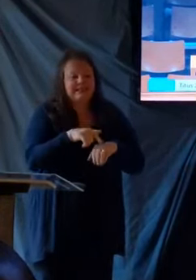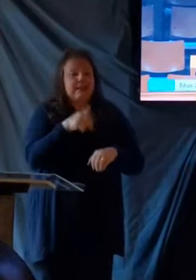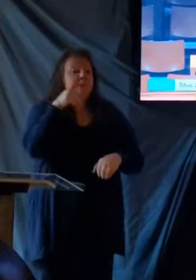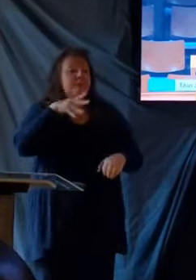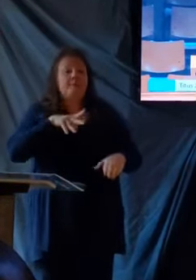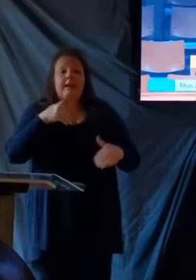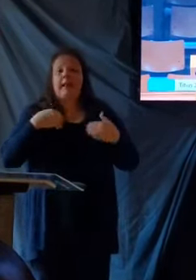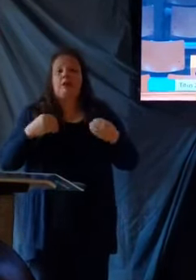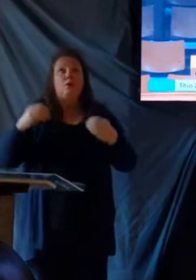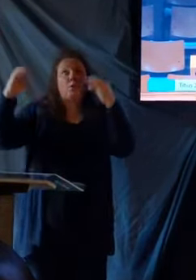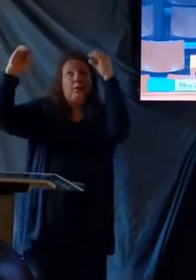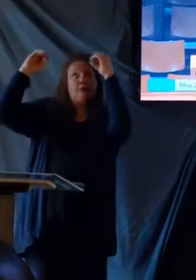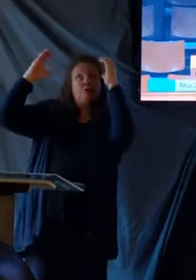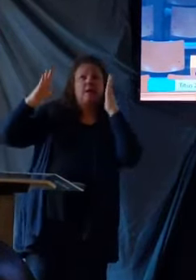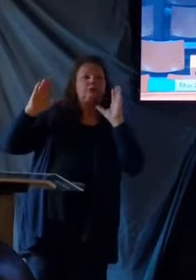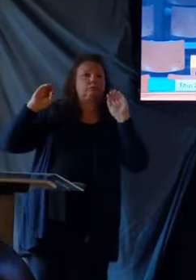educated.